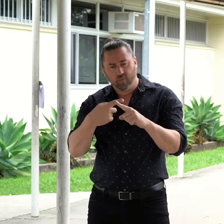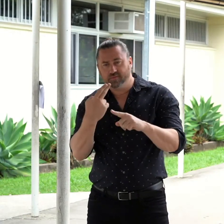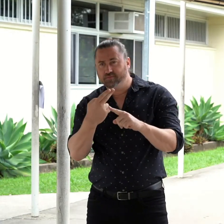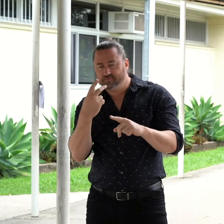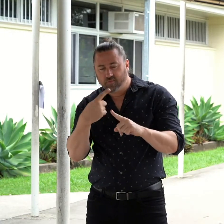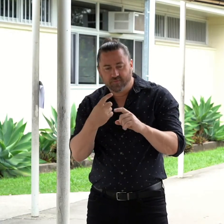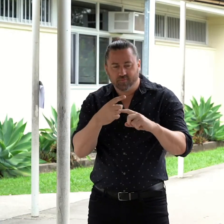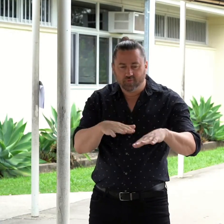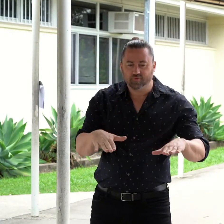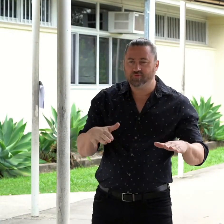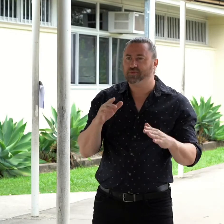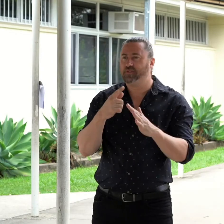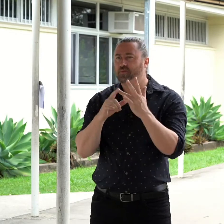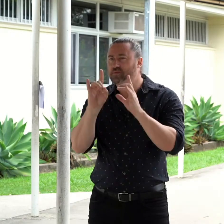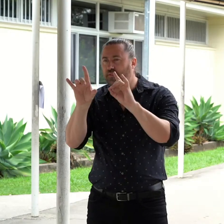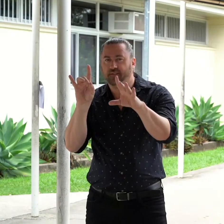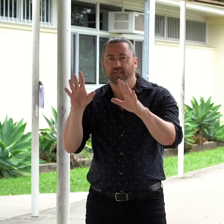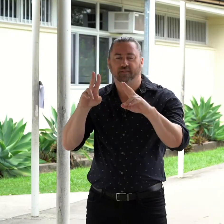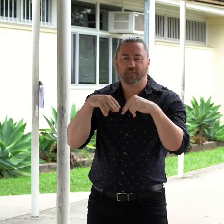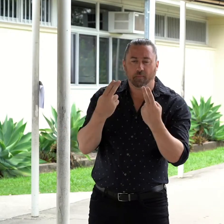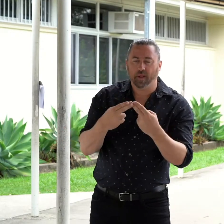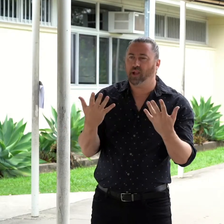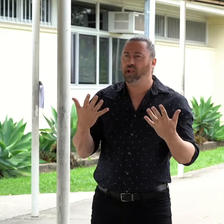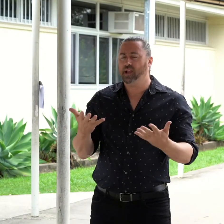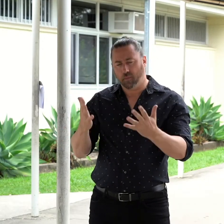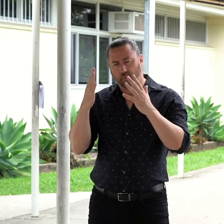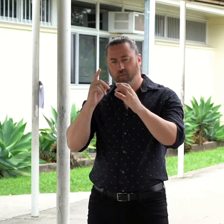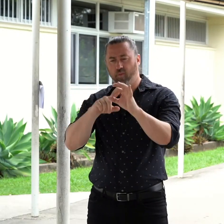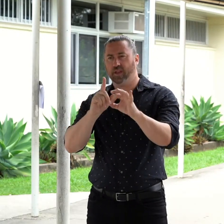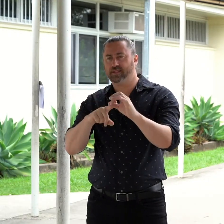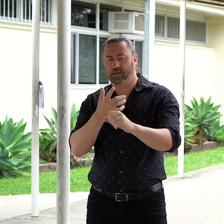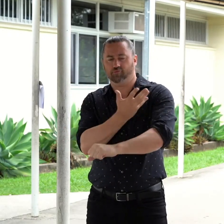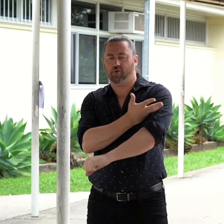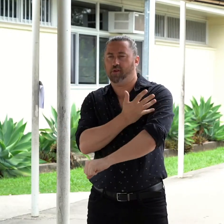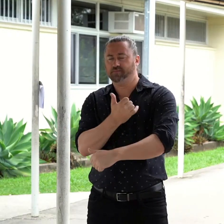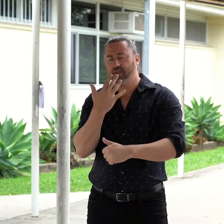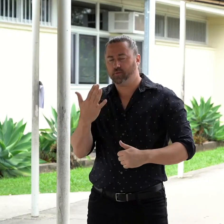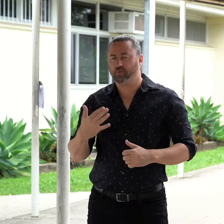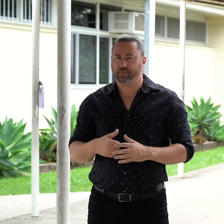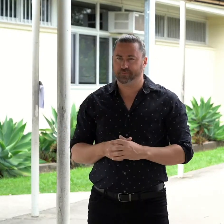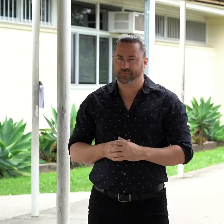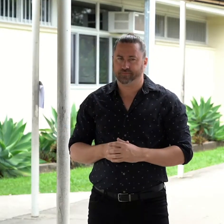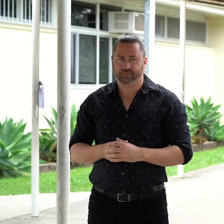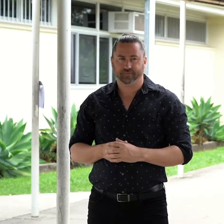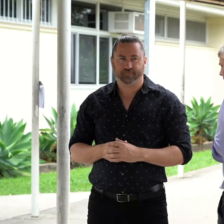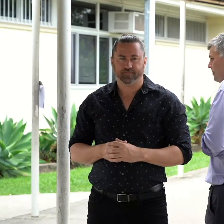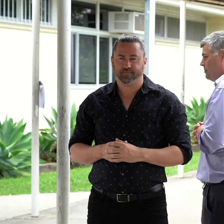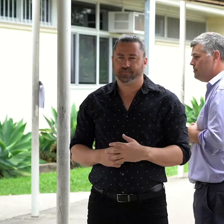vaccinated. Do it for yourself and your loved ones. Do it for Queensland. I encourage you all to get vaccinated today.